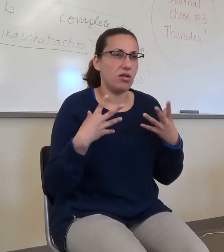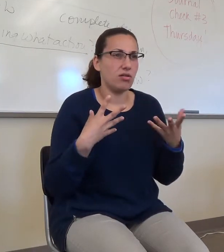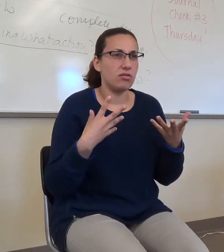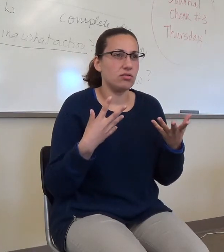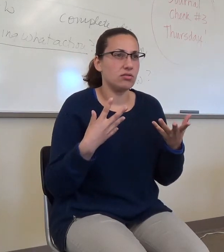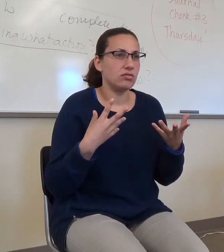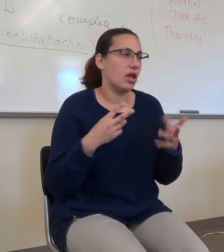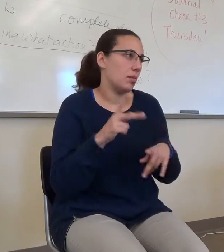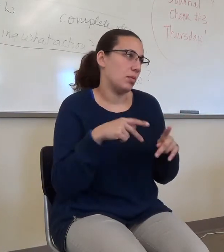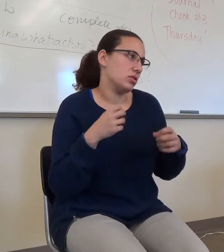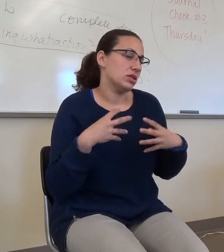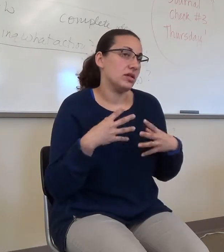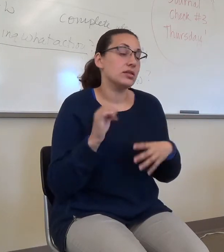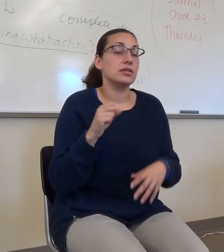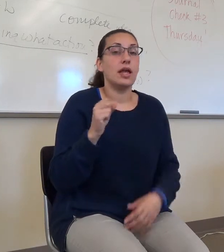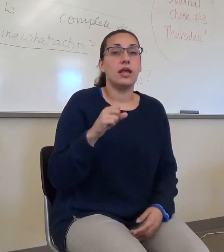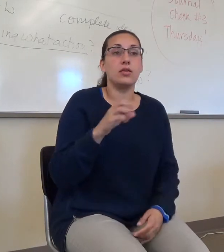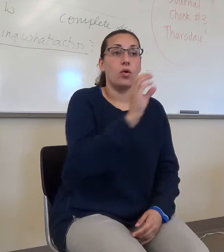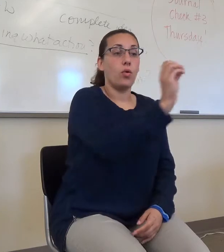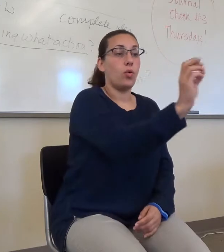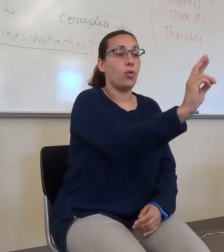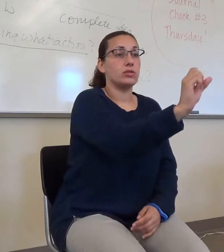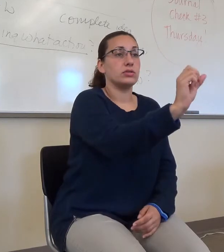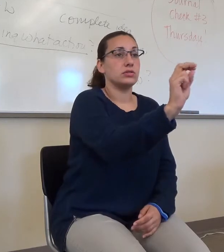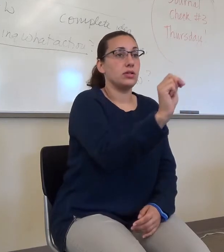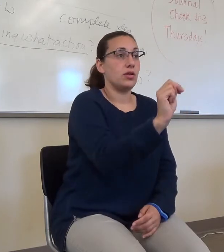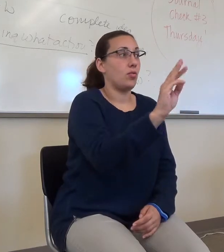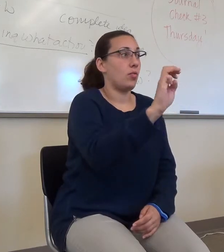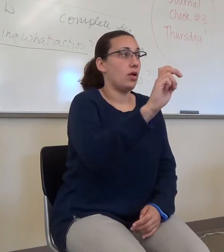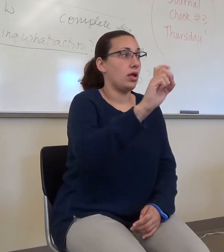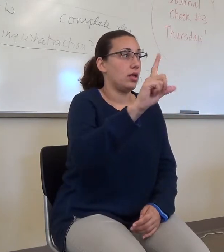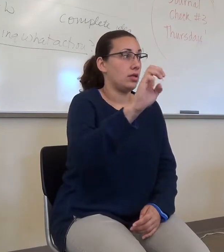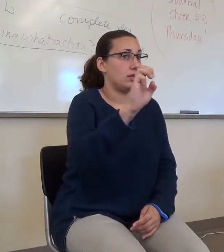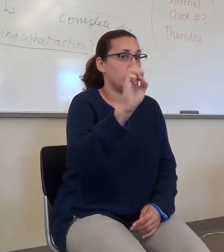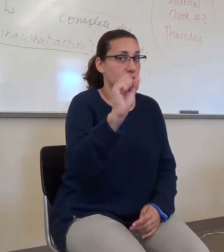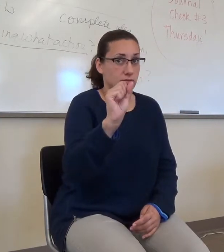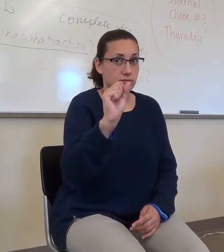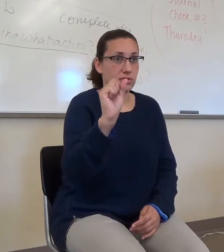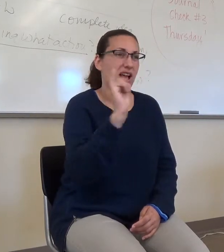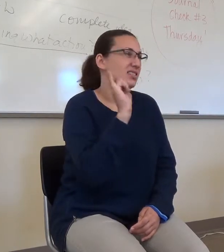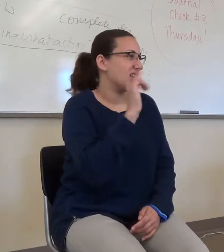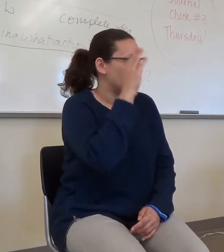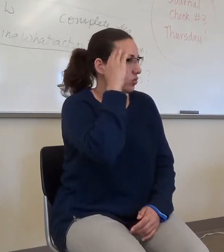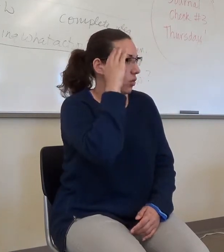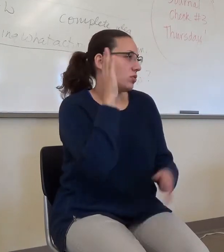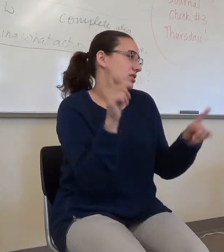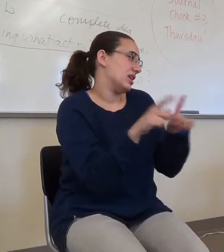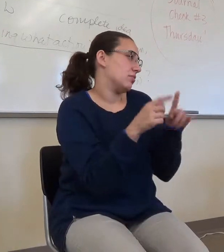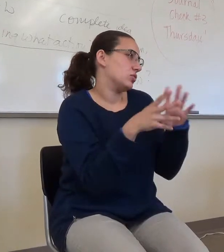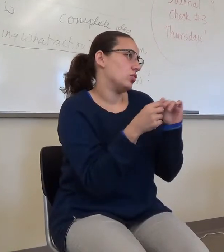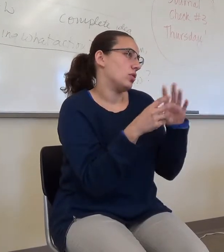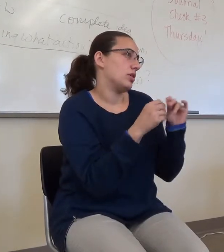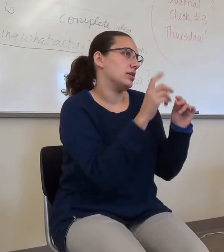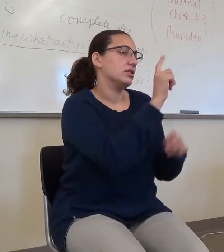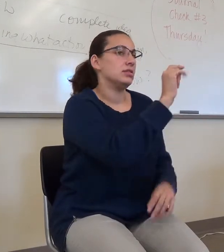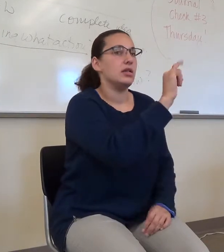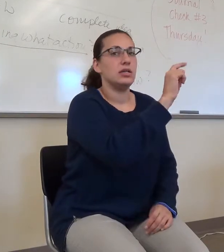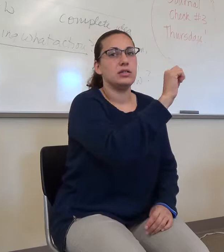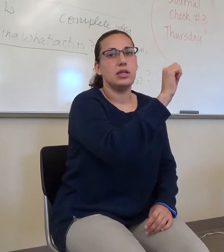he broadcast this thing. The point here is kind of like the Titanic. He was, no